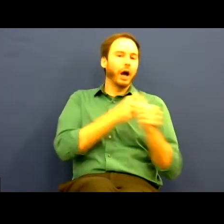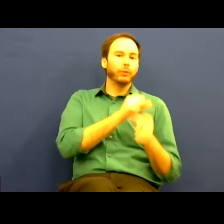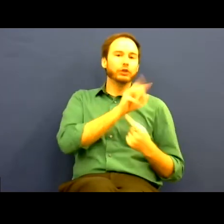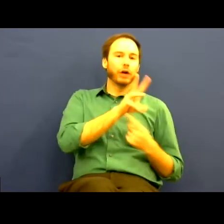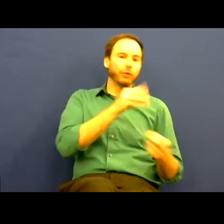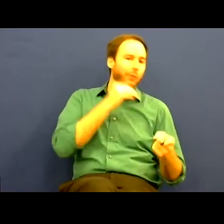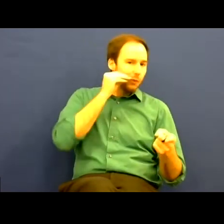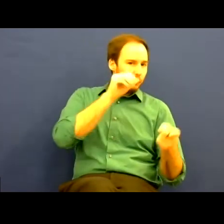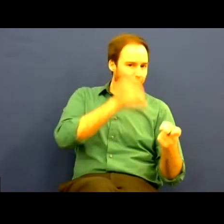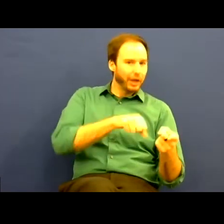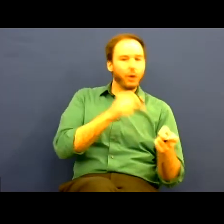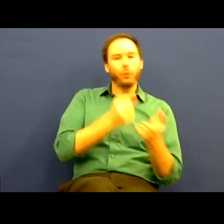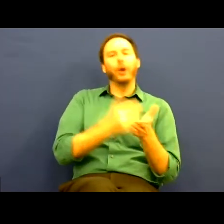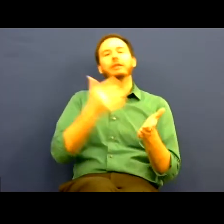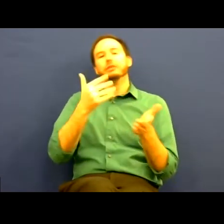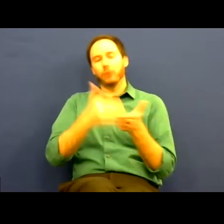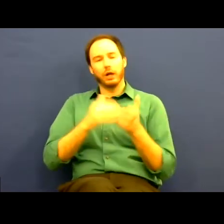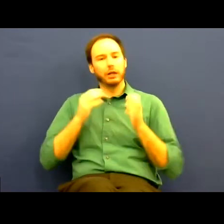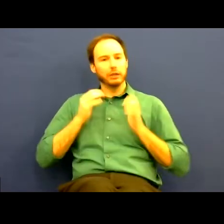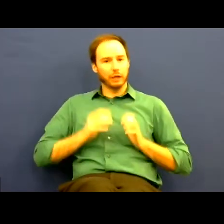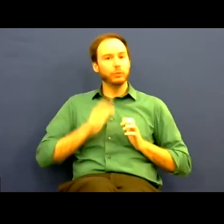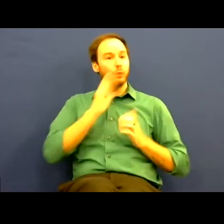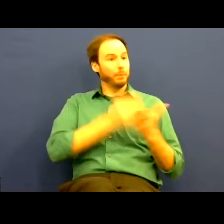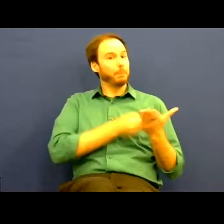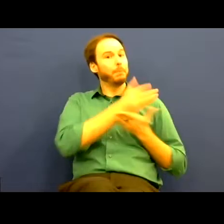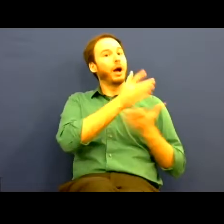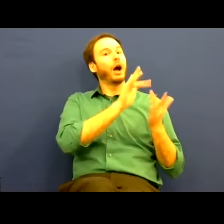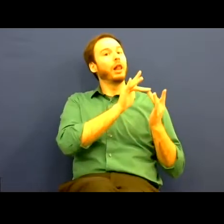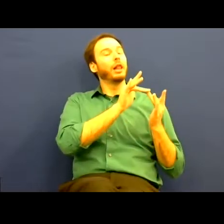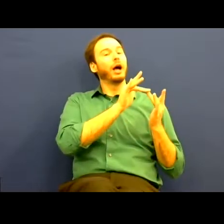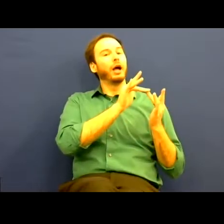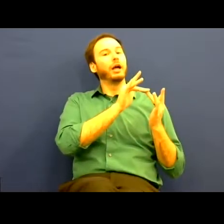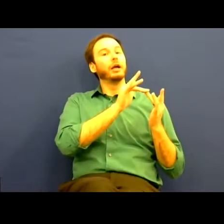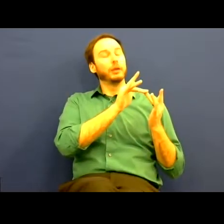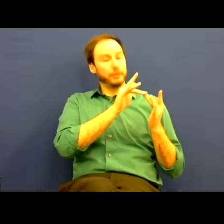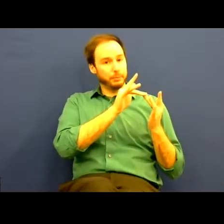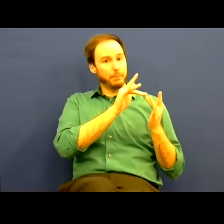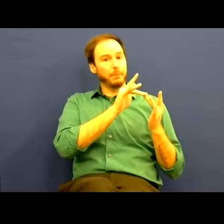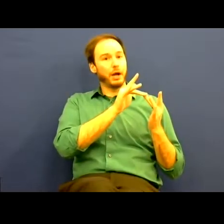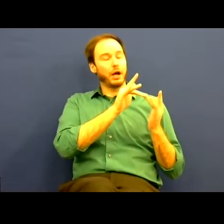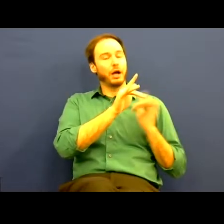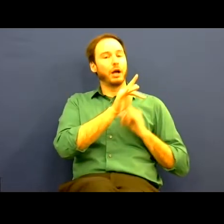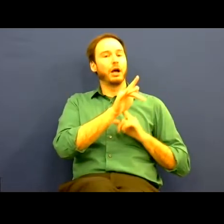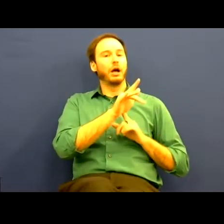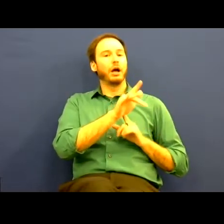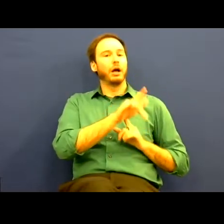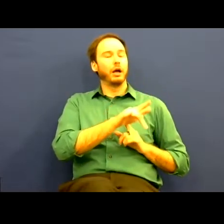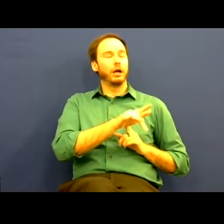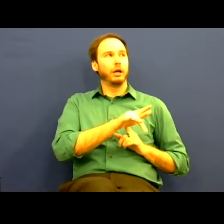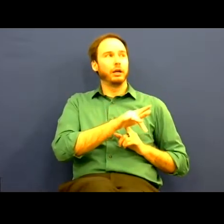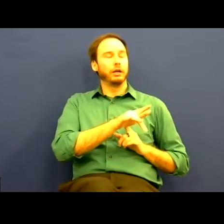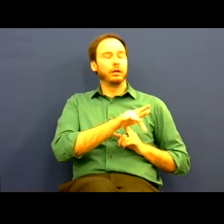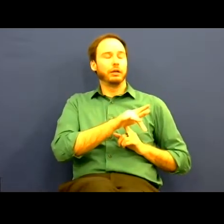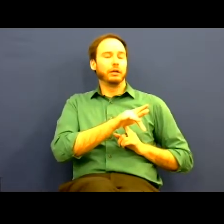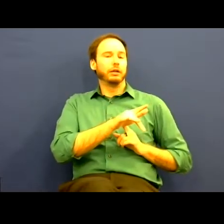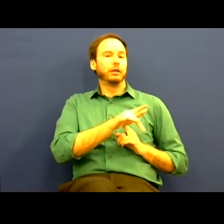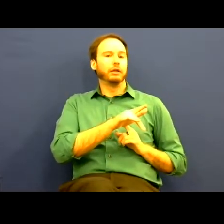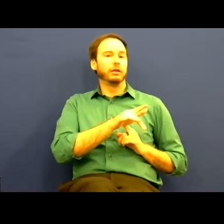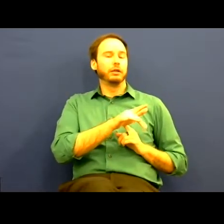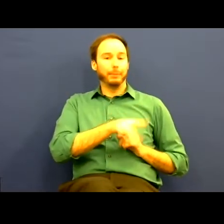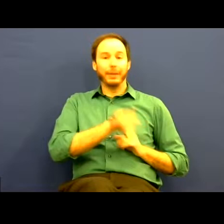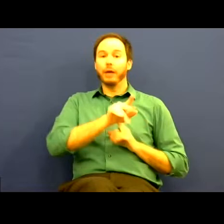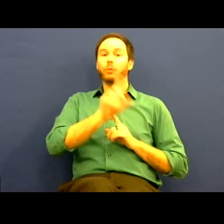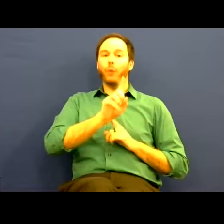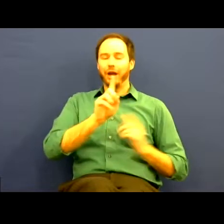home. However, customers will make their purchase online and they will be able to